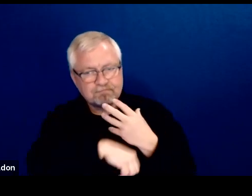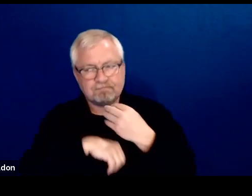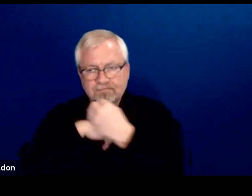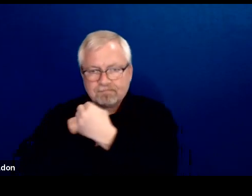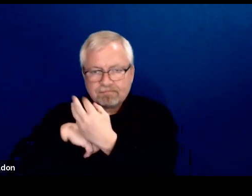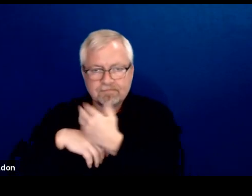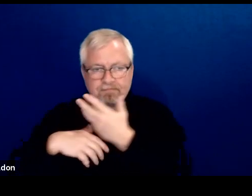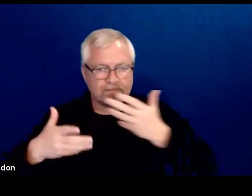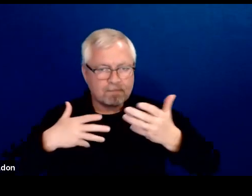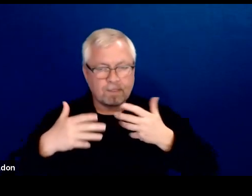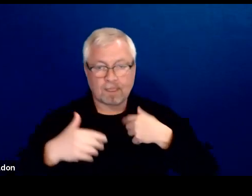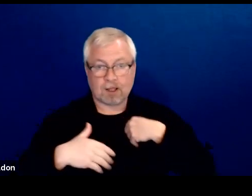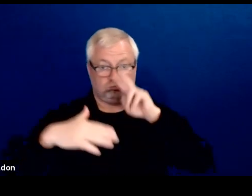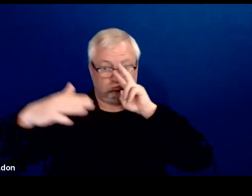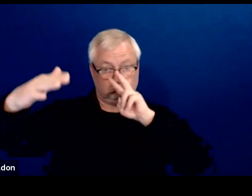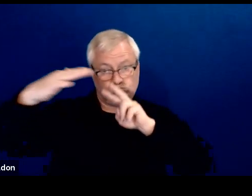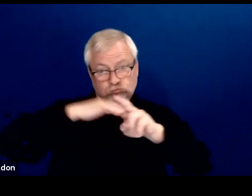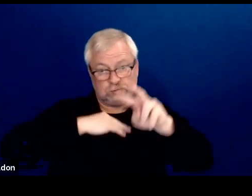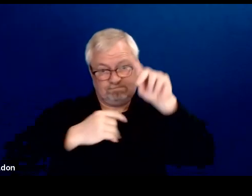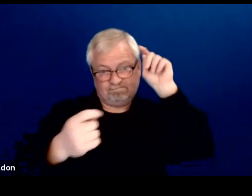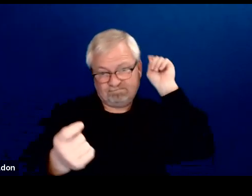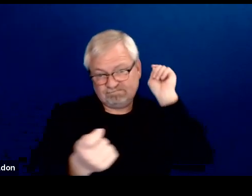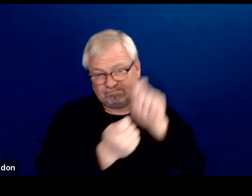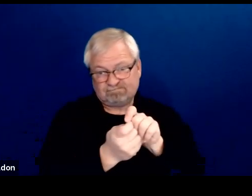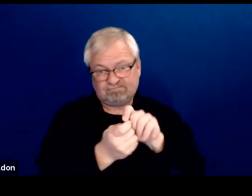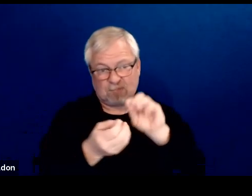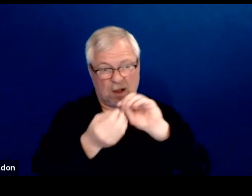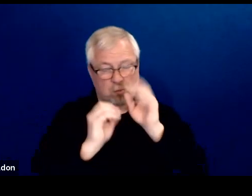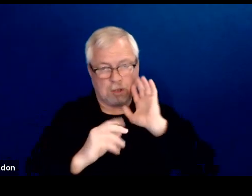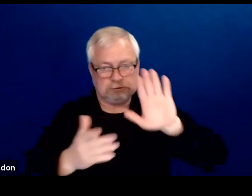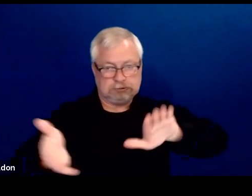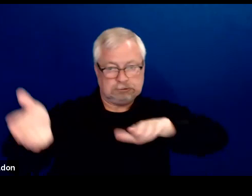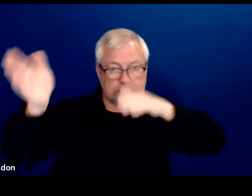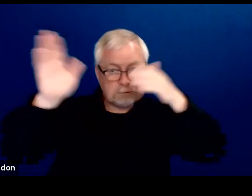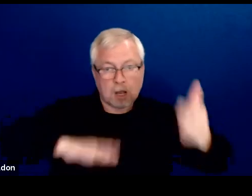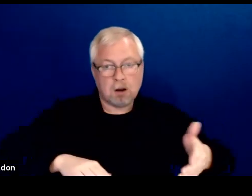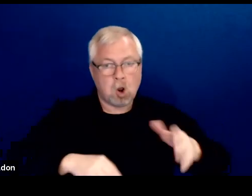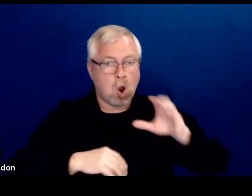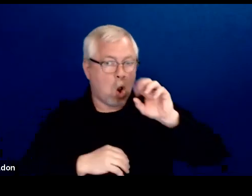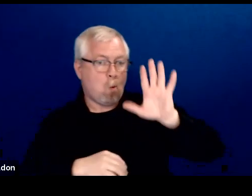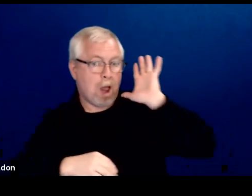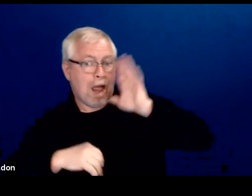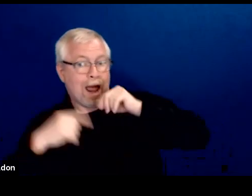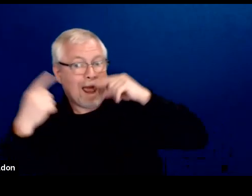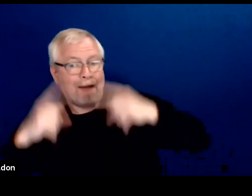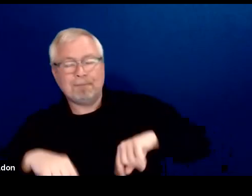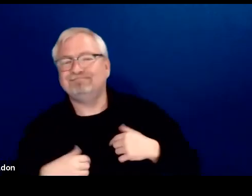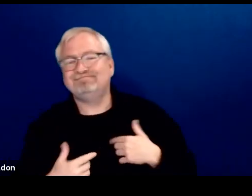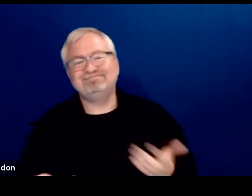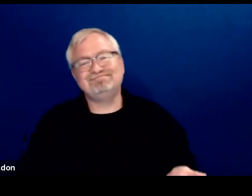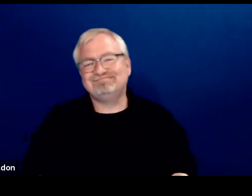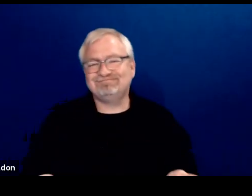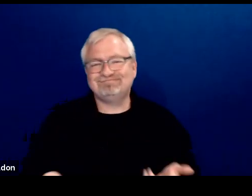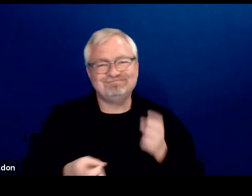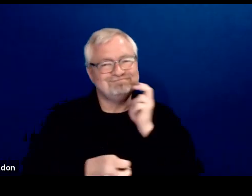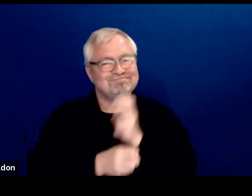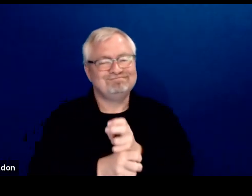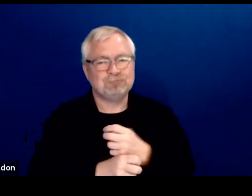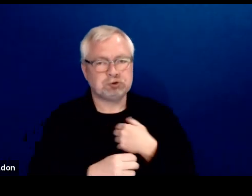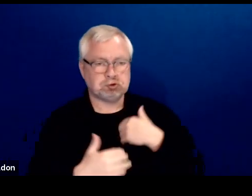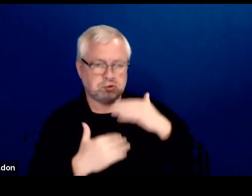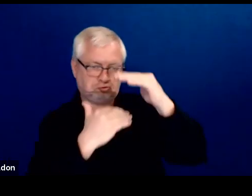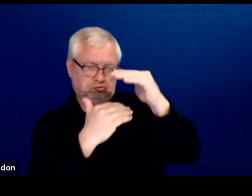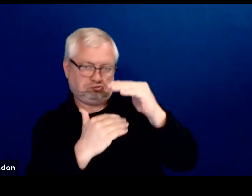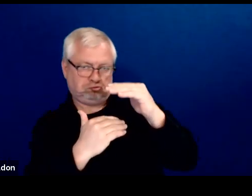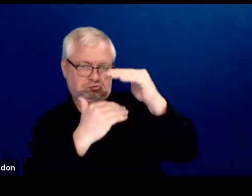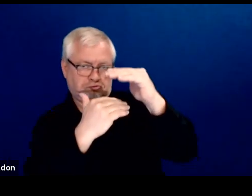number of deaths will happen or won't happen with these scenarios. It's directional. It's all about helping us understand which levers